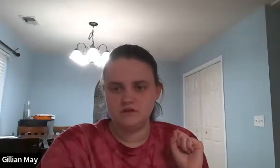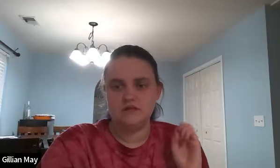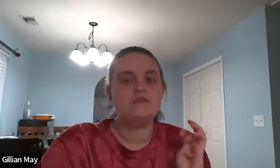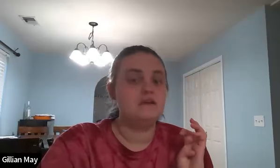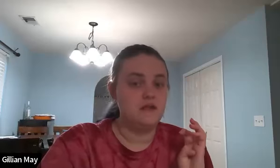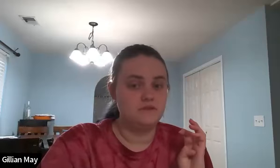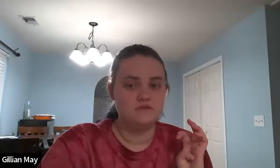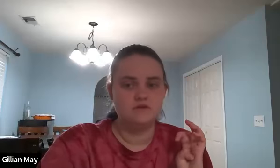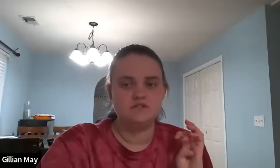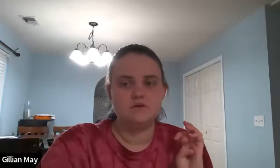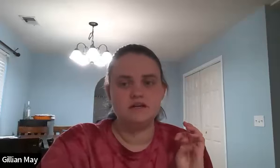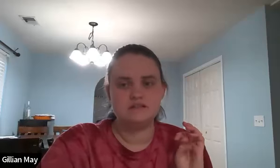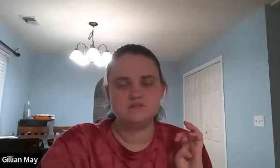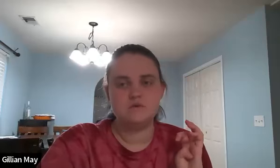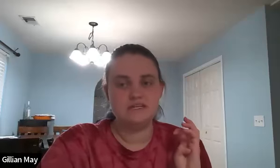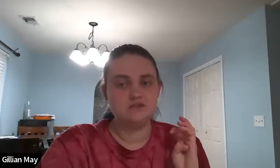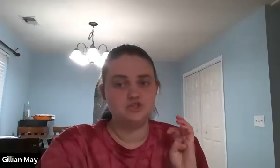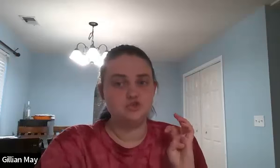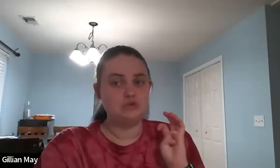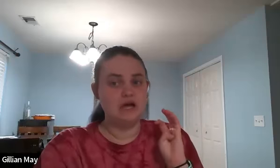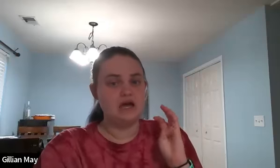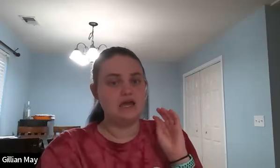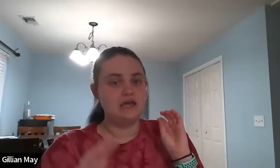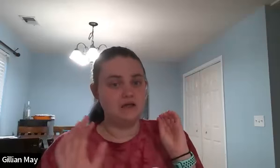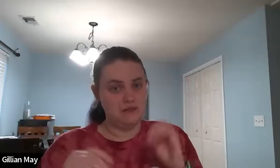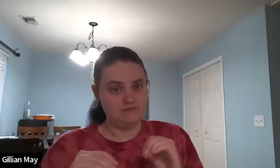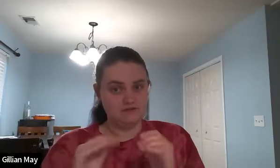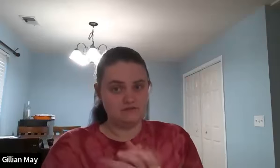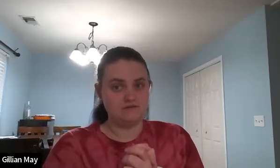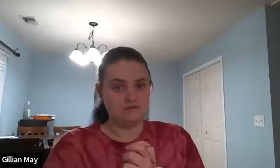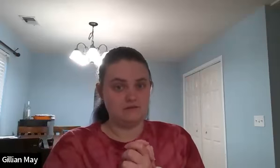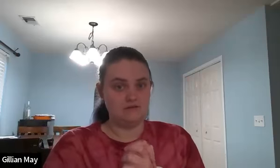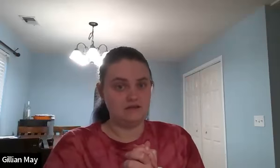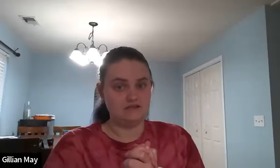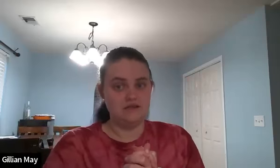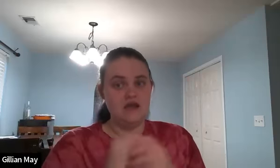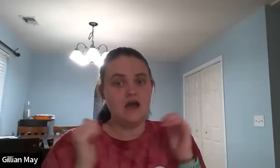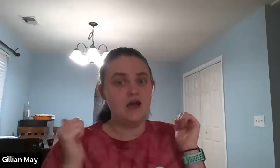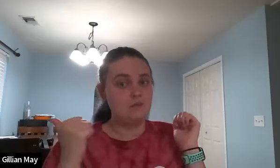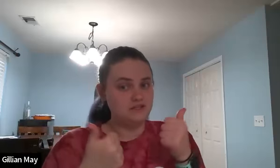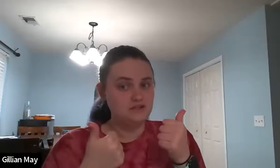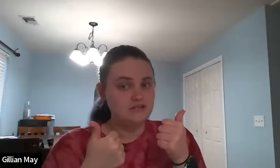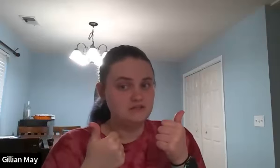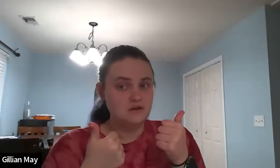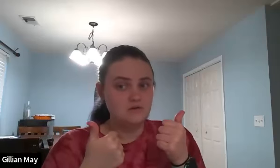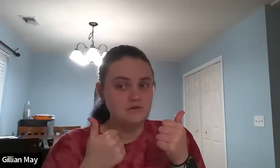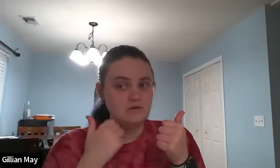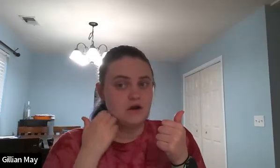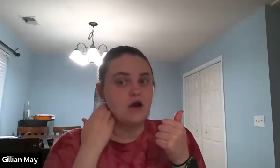Yeah, the 11th. So our next class won't be until July 11th. All right. I'm gonna let you guys go.